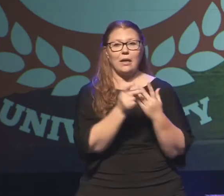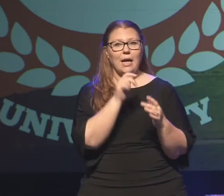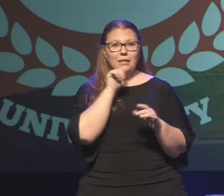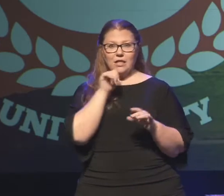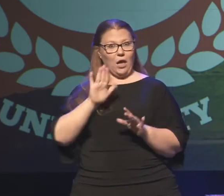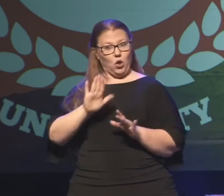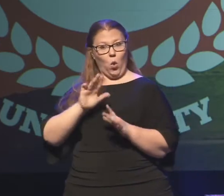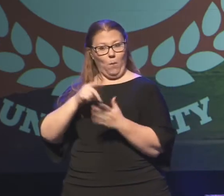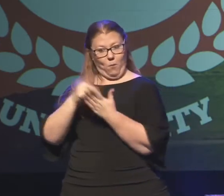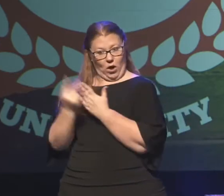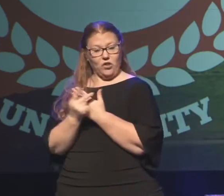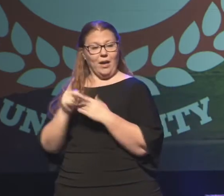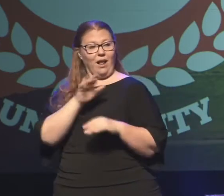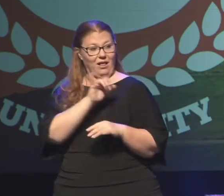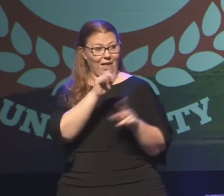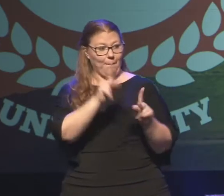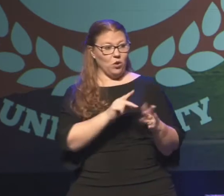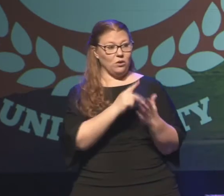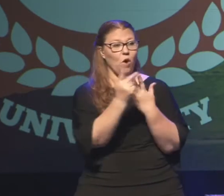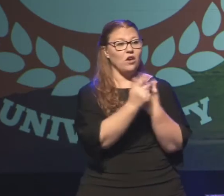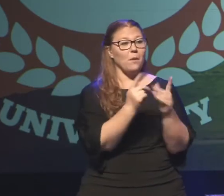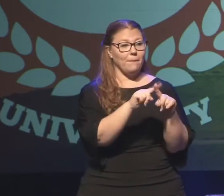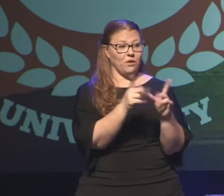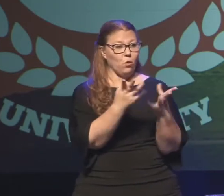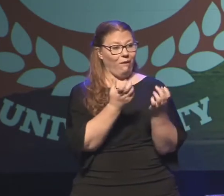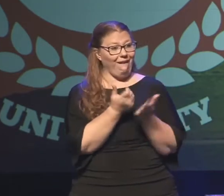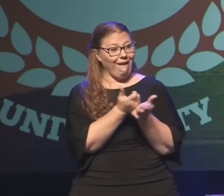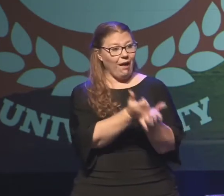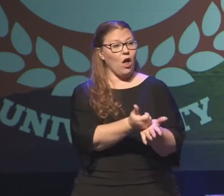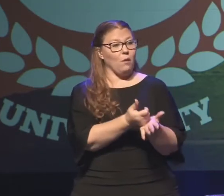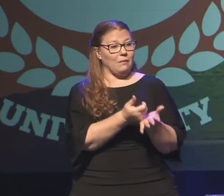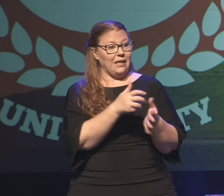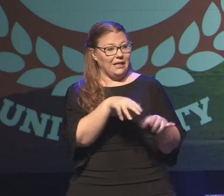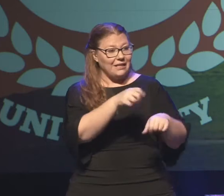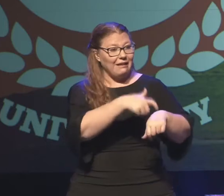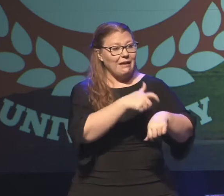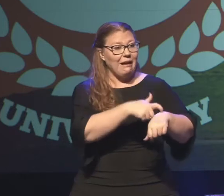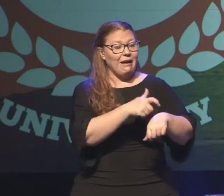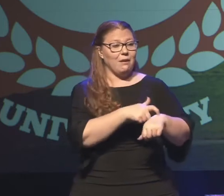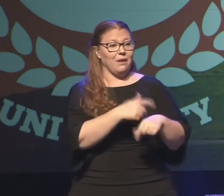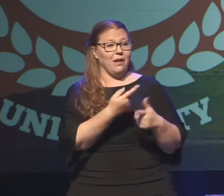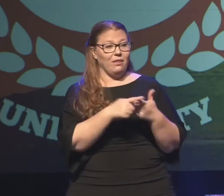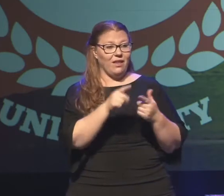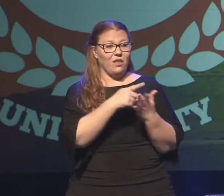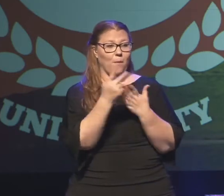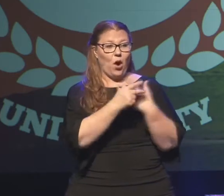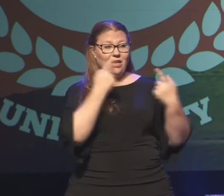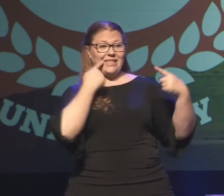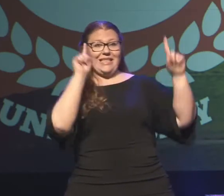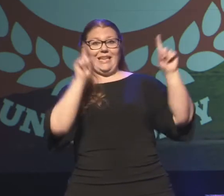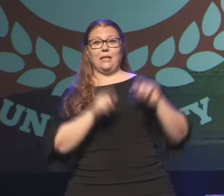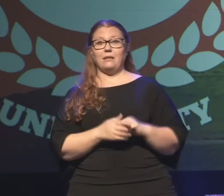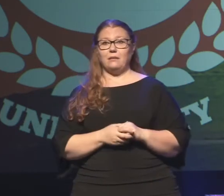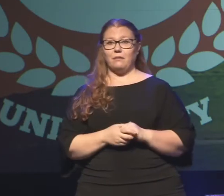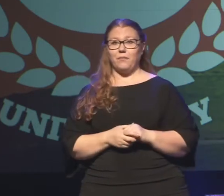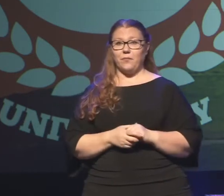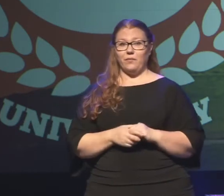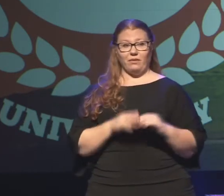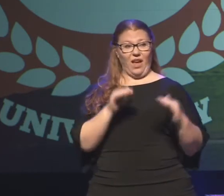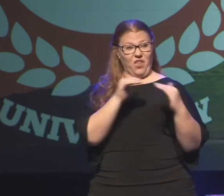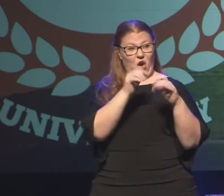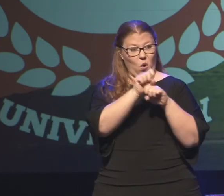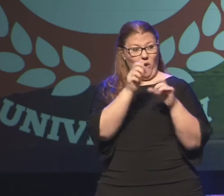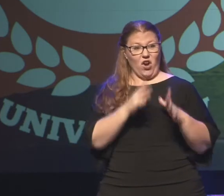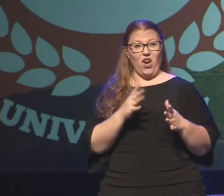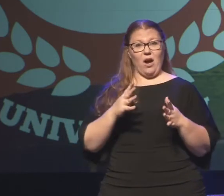your project, it's that person's project, and you help them and you spend hours, and then the project succeeds. And the colleague takes